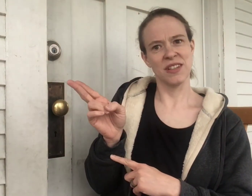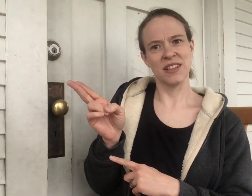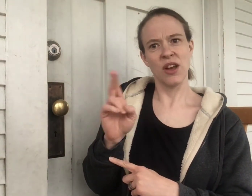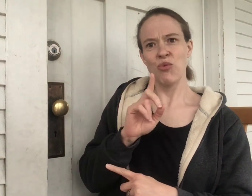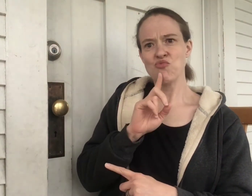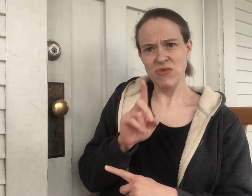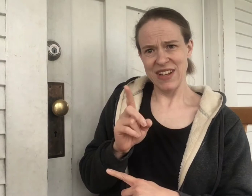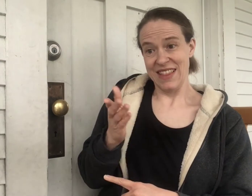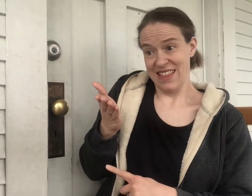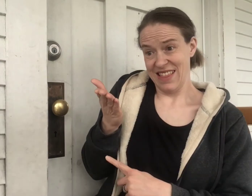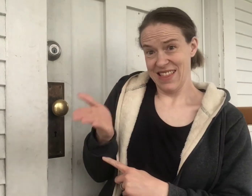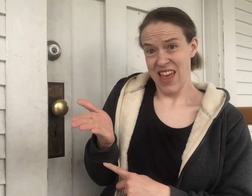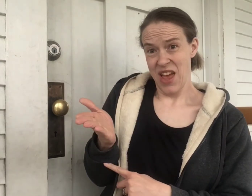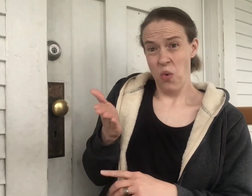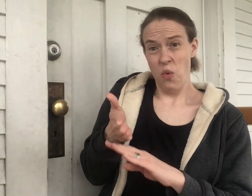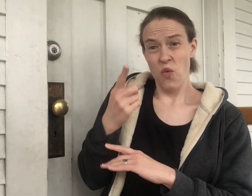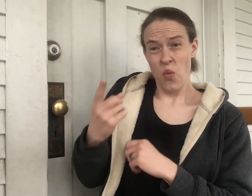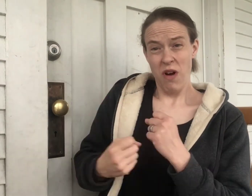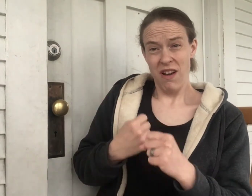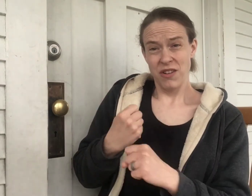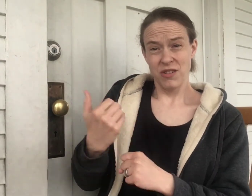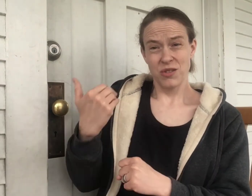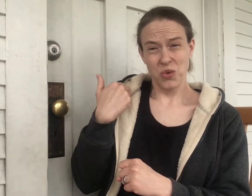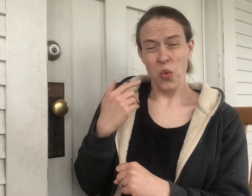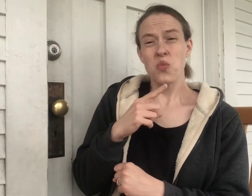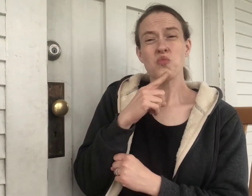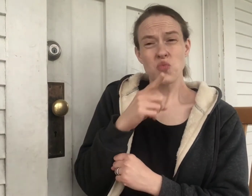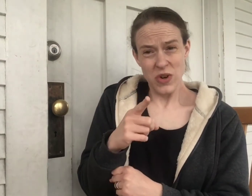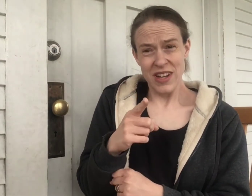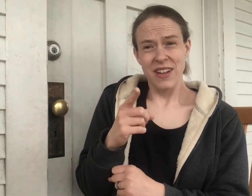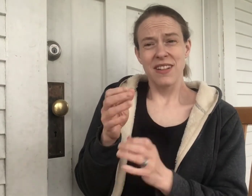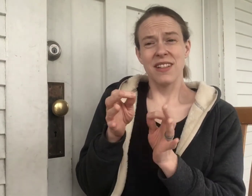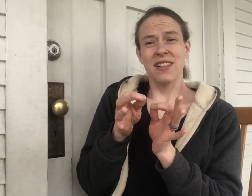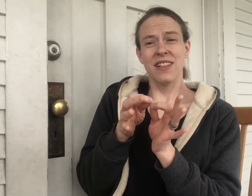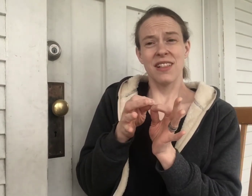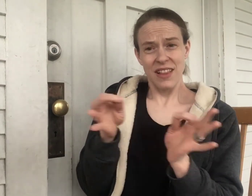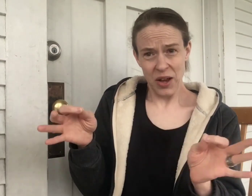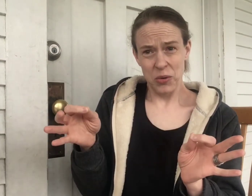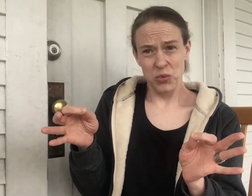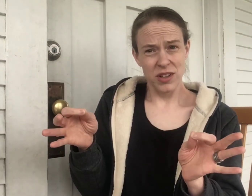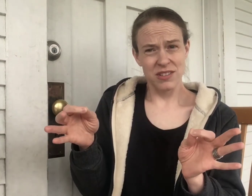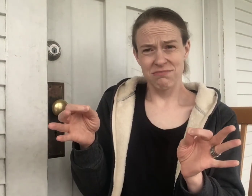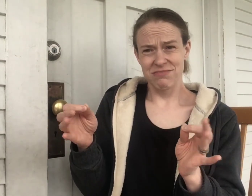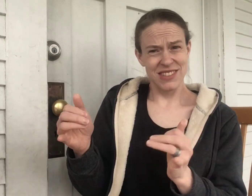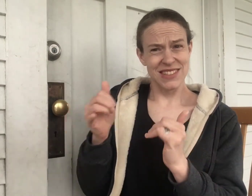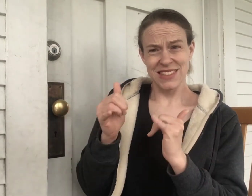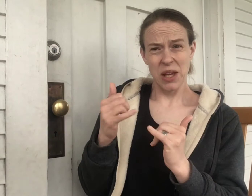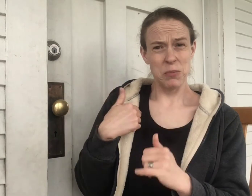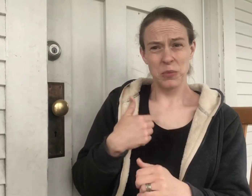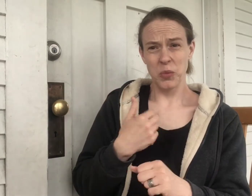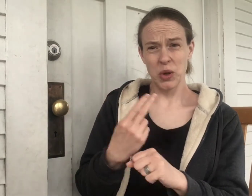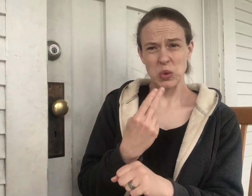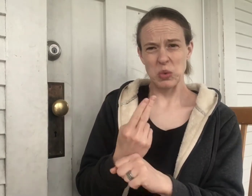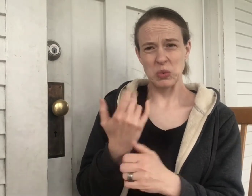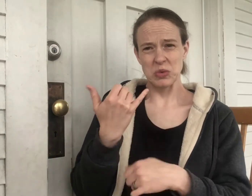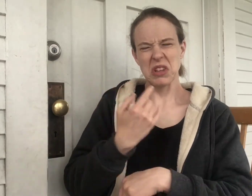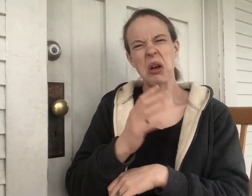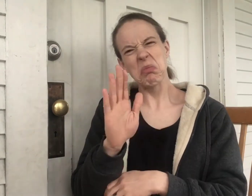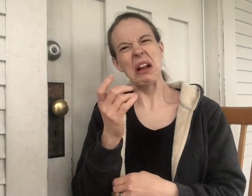historical account right there from over 100 years ago a true language, just like we use today.